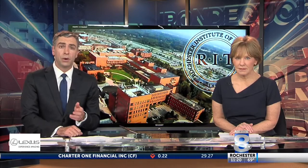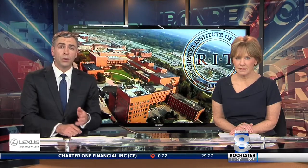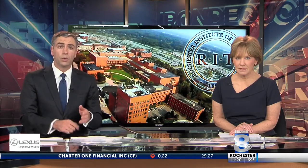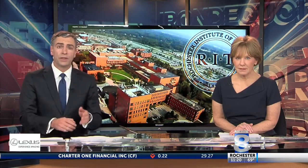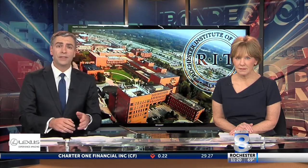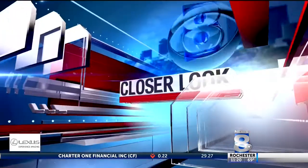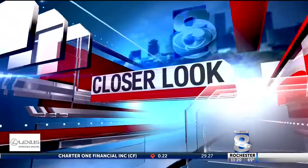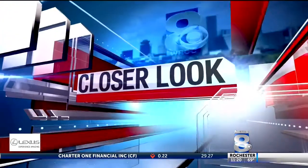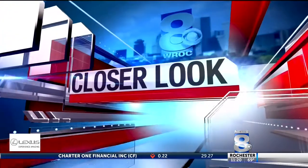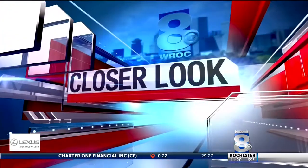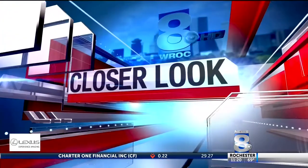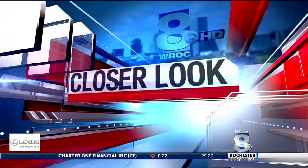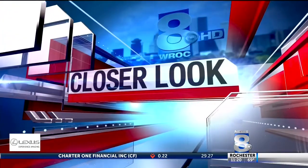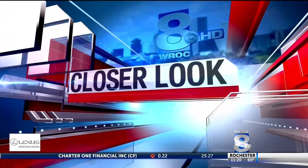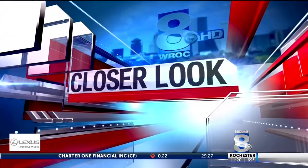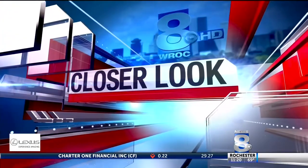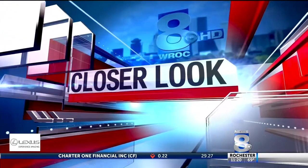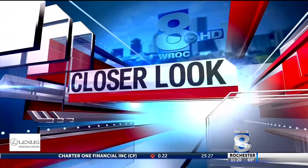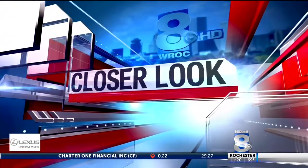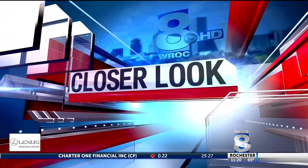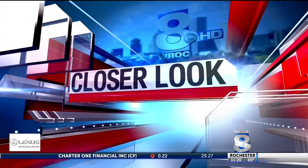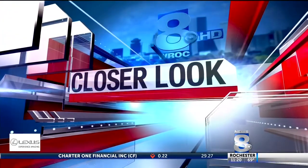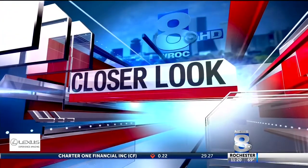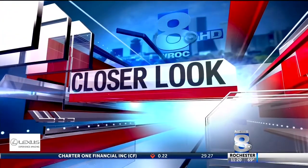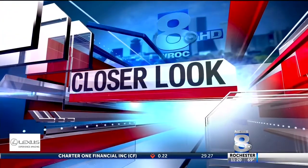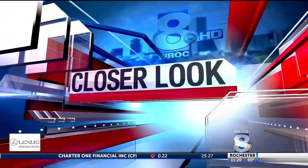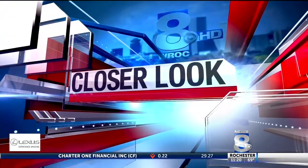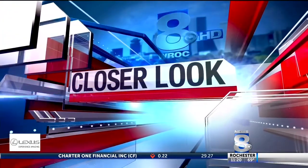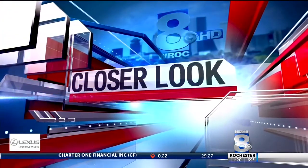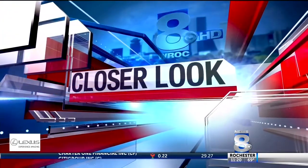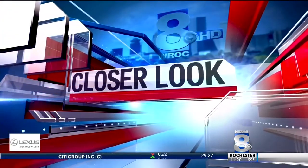spoke with the NTID folk to see how this money is going to be put to use.